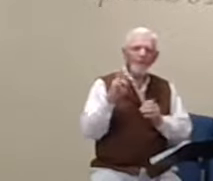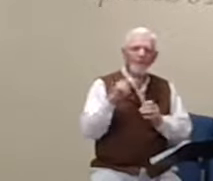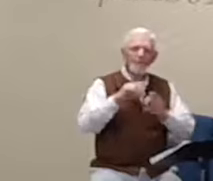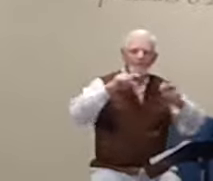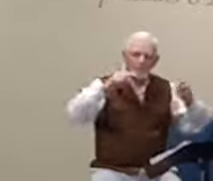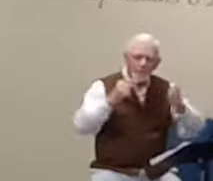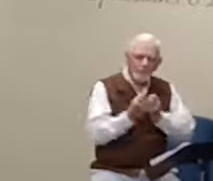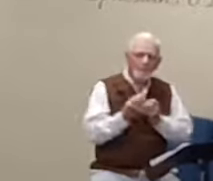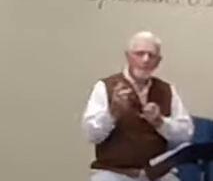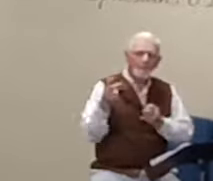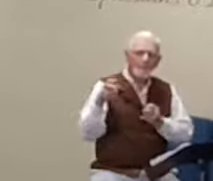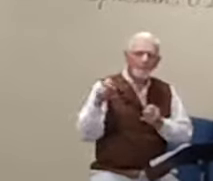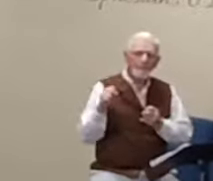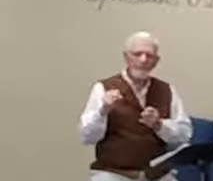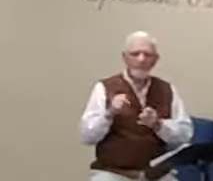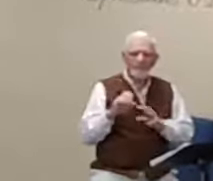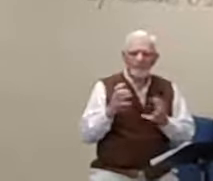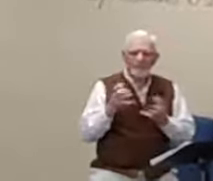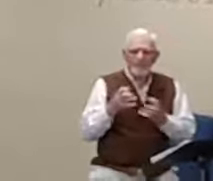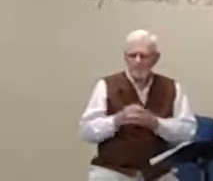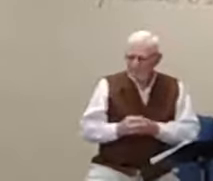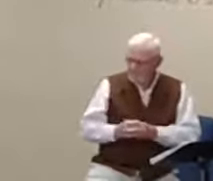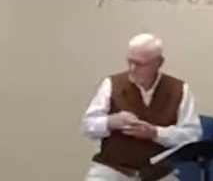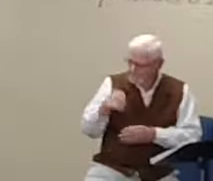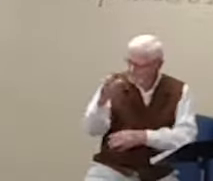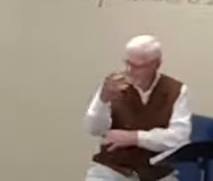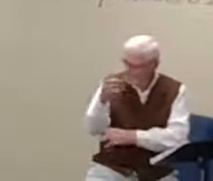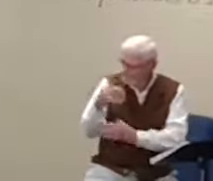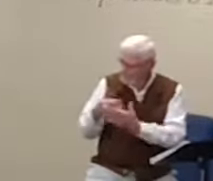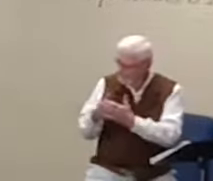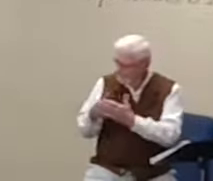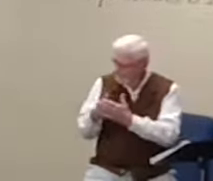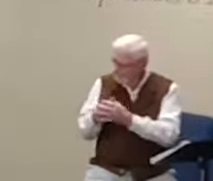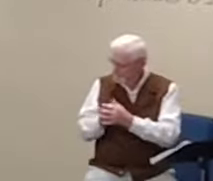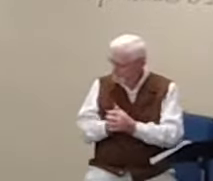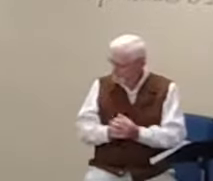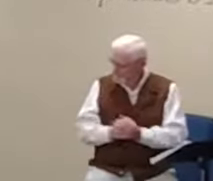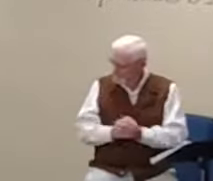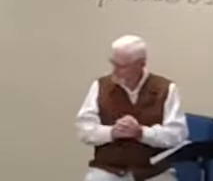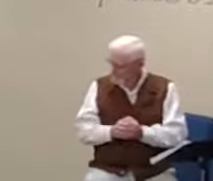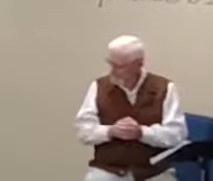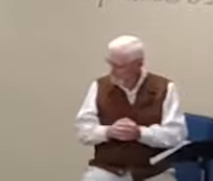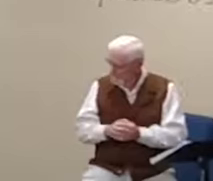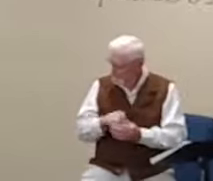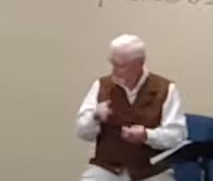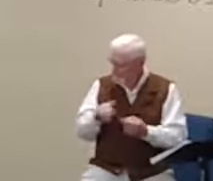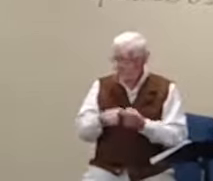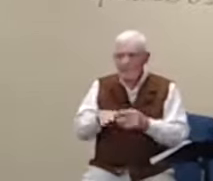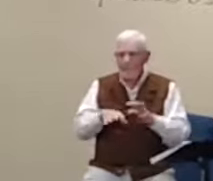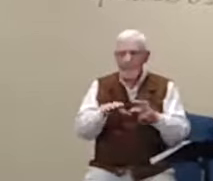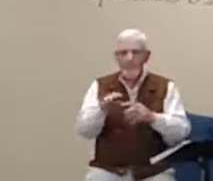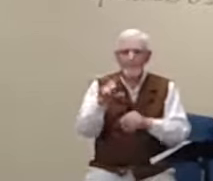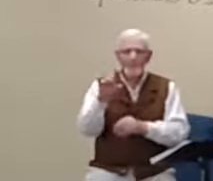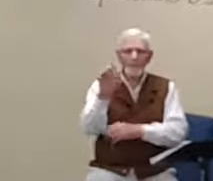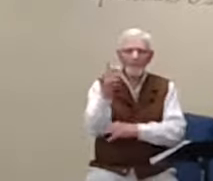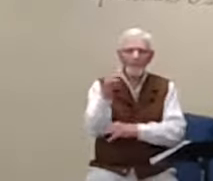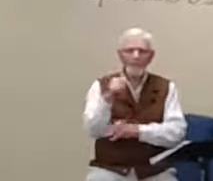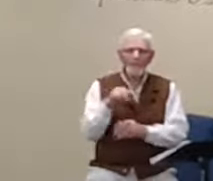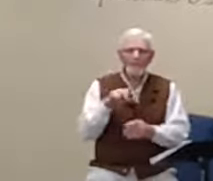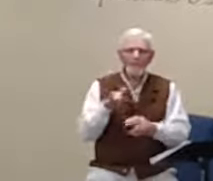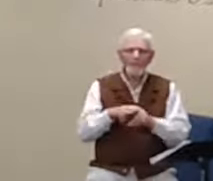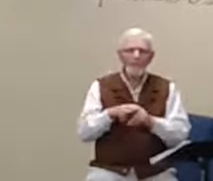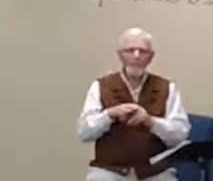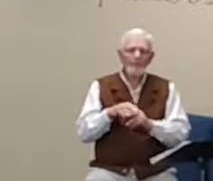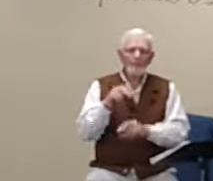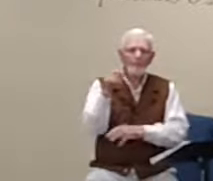high school class. So I went by the flagpole out there, first place that caught my attention when I walked out the door, sat down by the flagpole. I